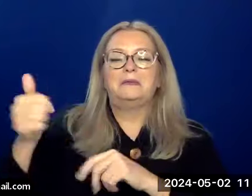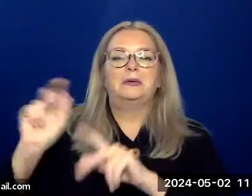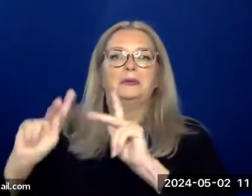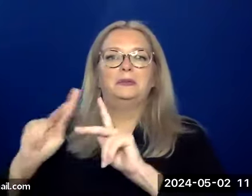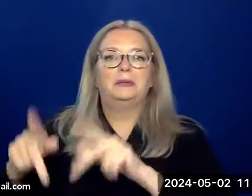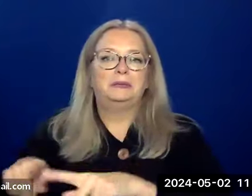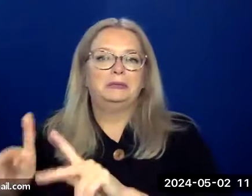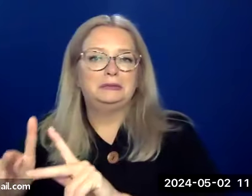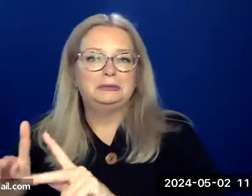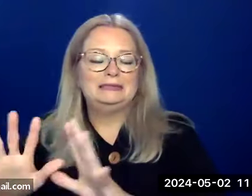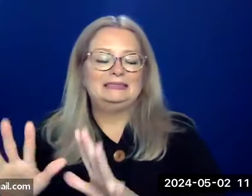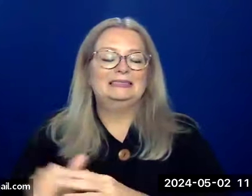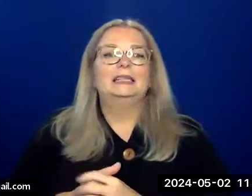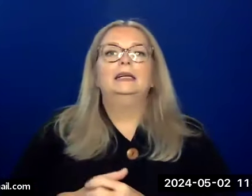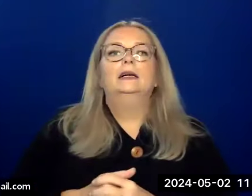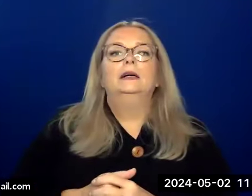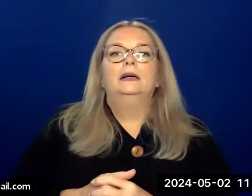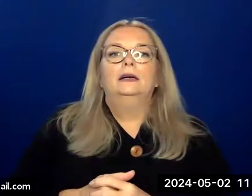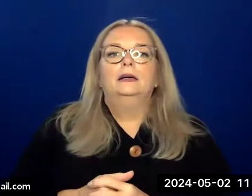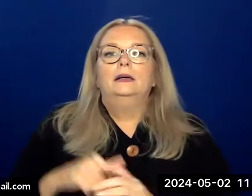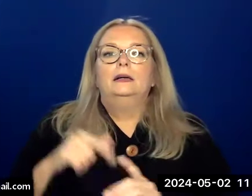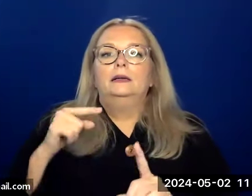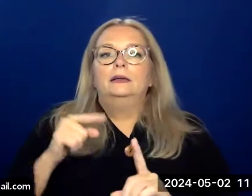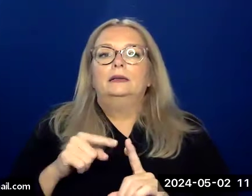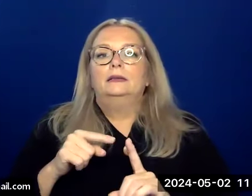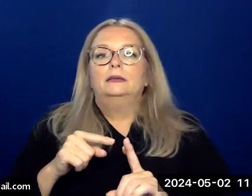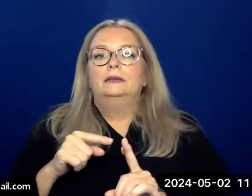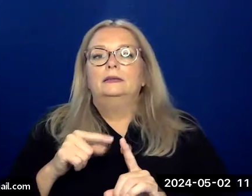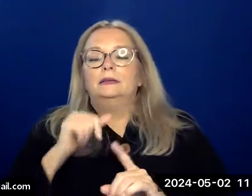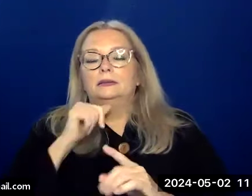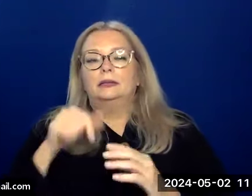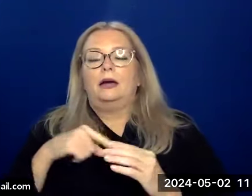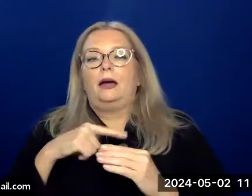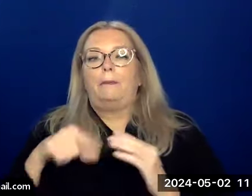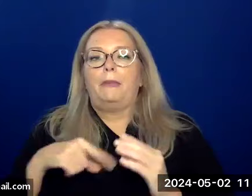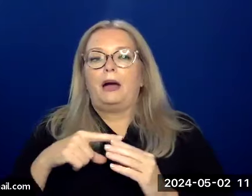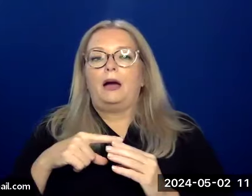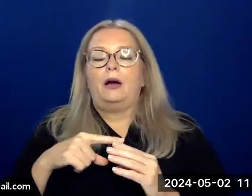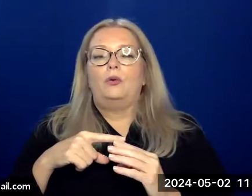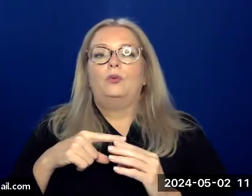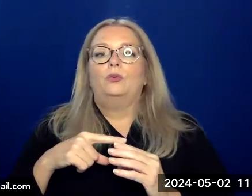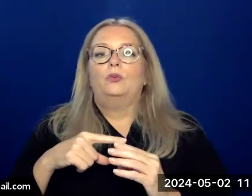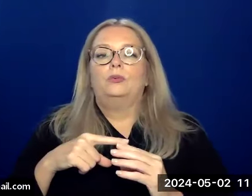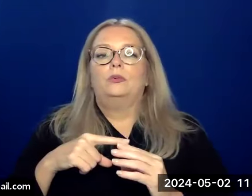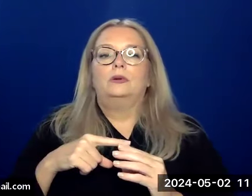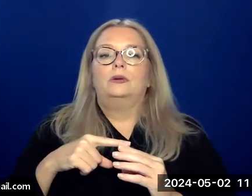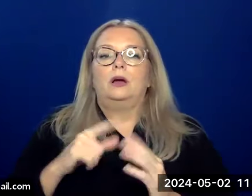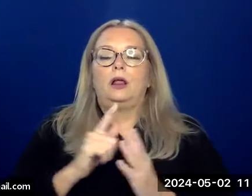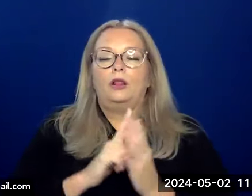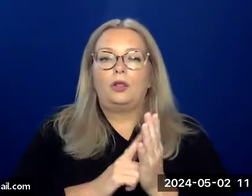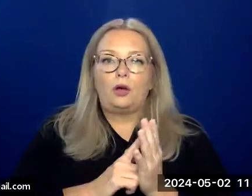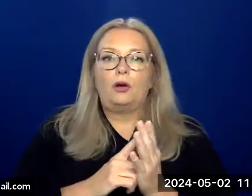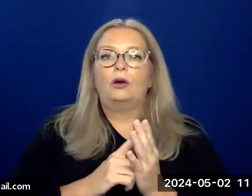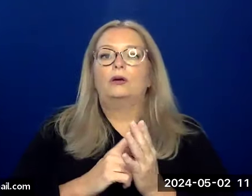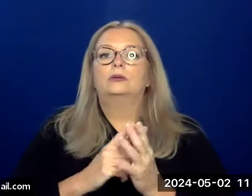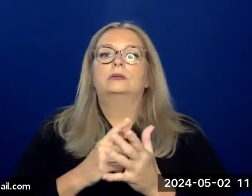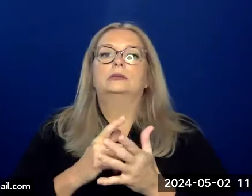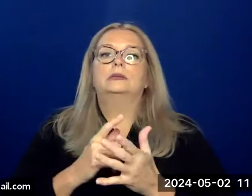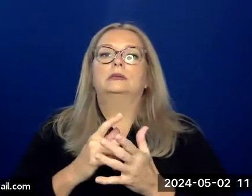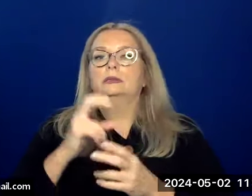mine. This is not so much about the laws and